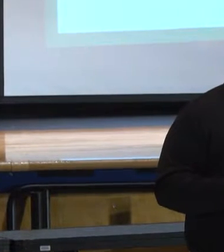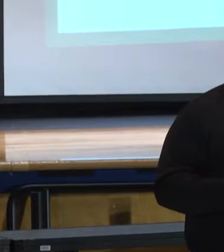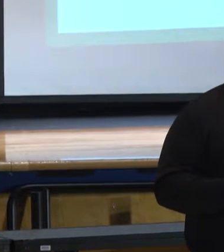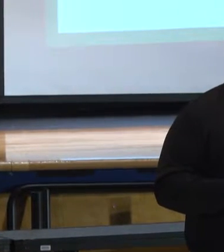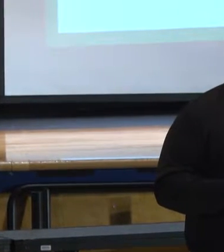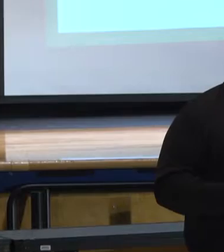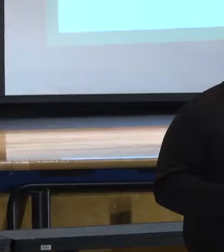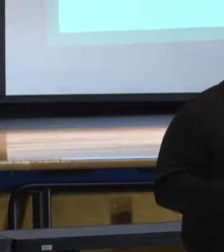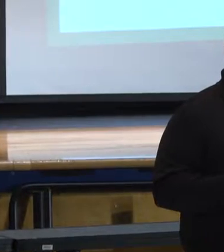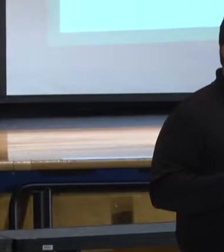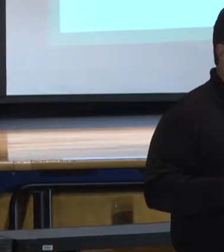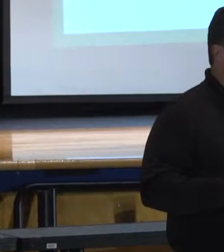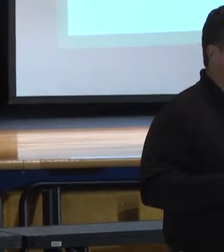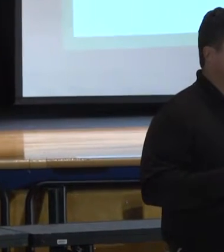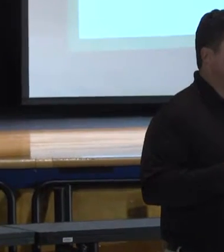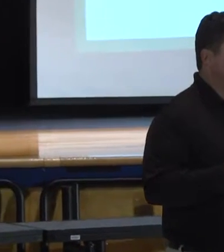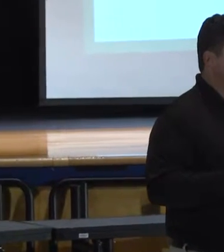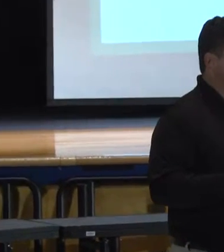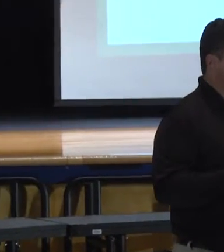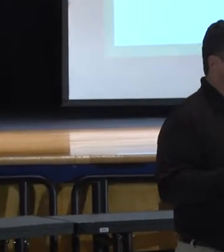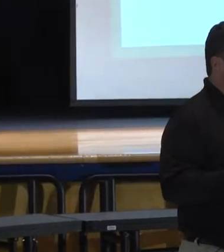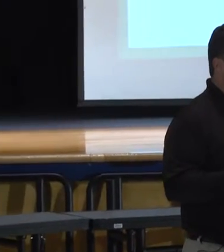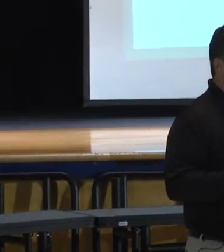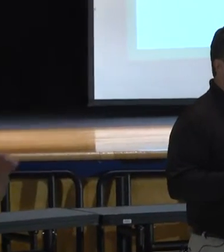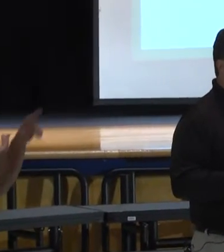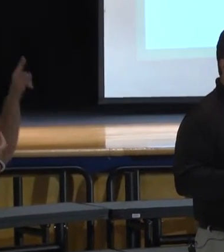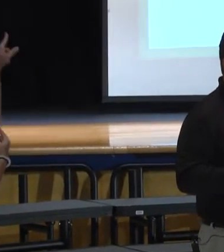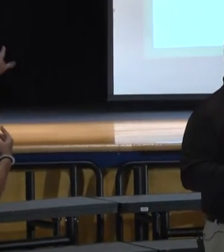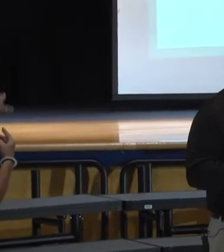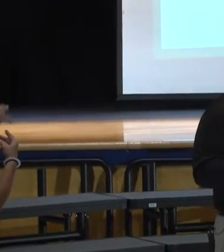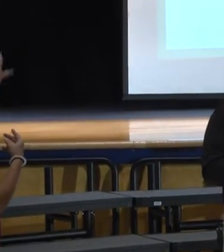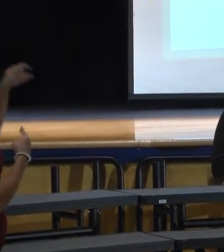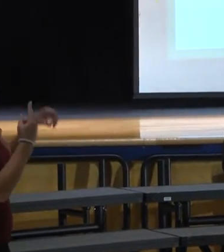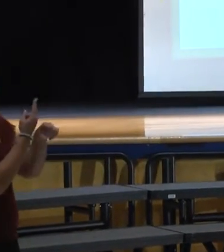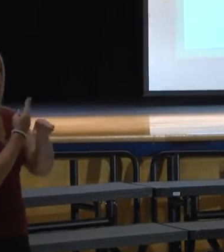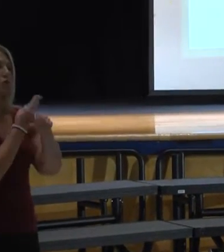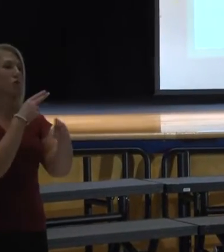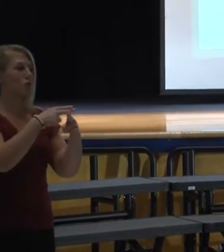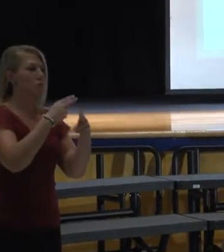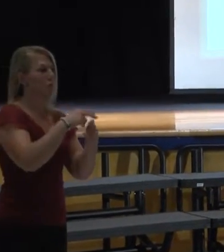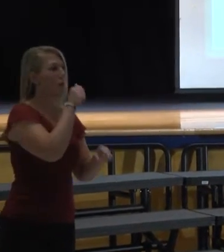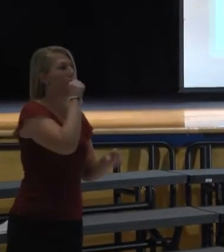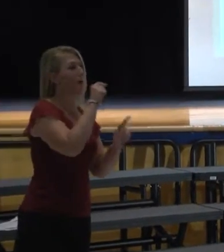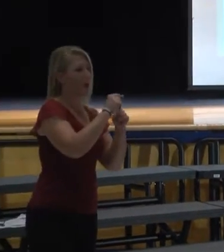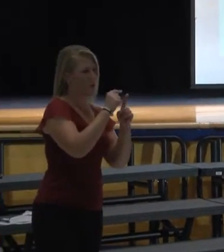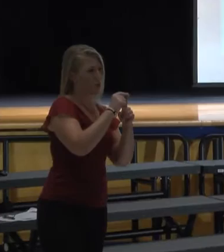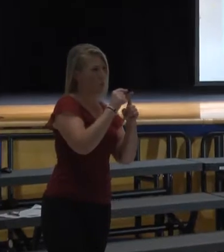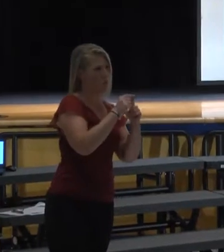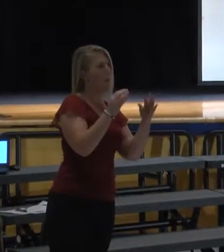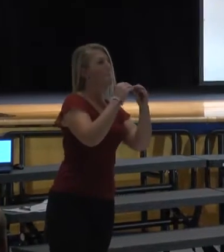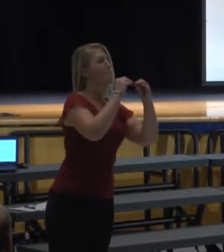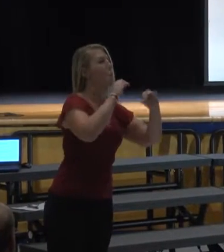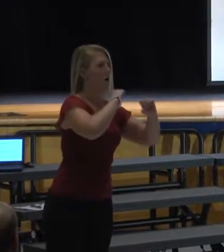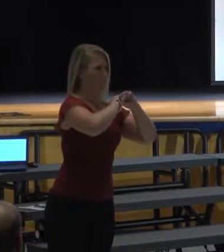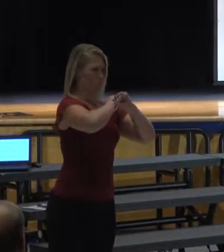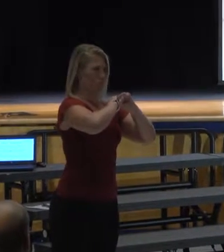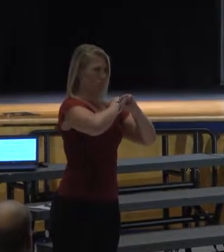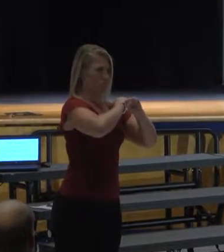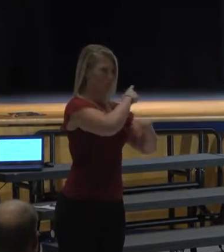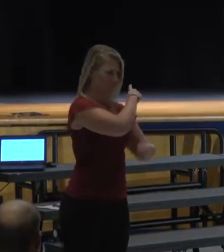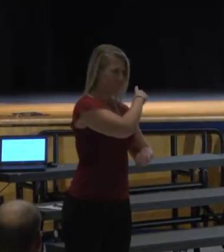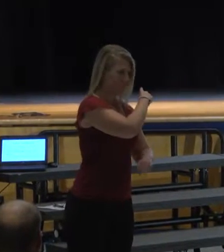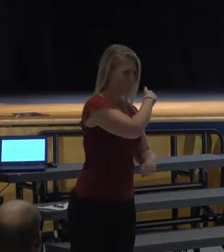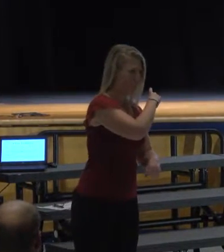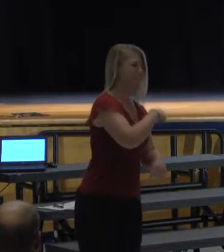more secure. So they created this website and the username password idea. What gets confusing in the financial